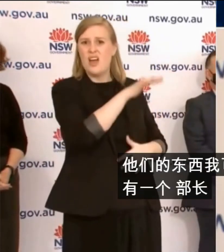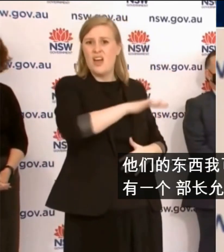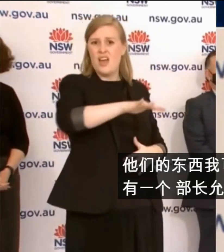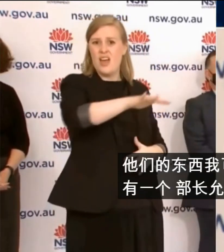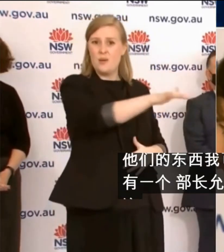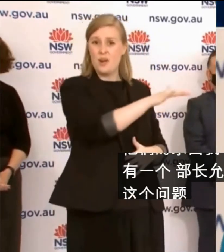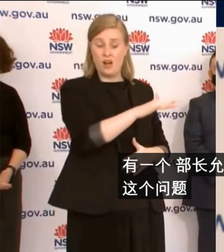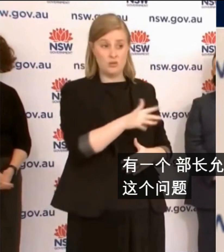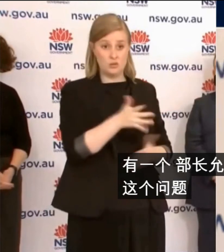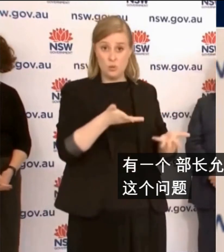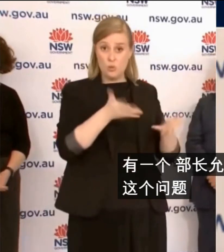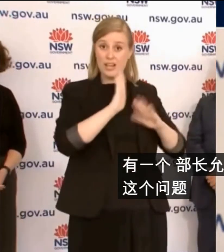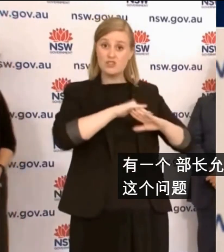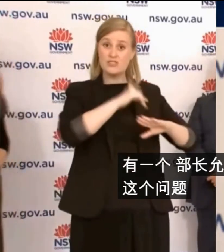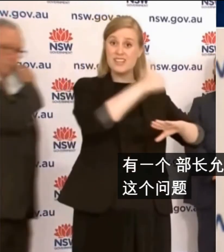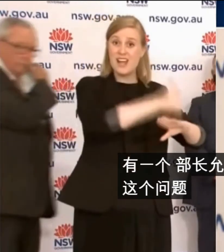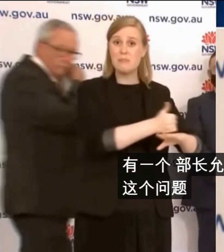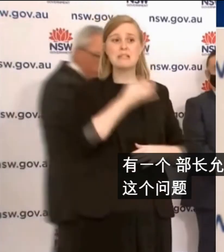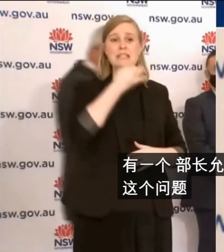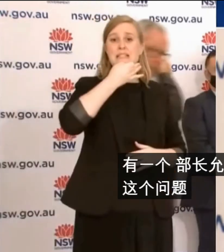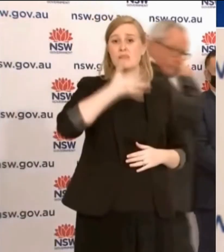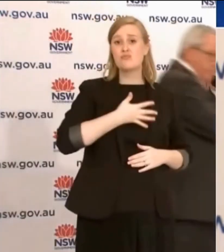Minister Hazzard to answer that question.